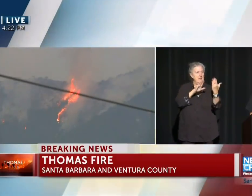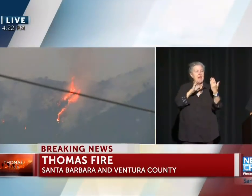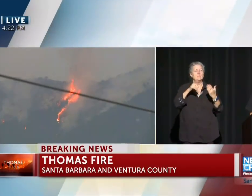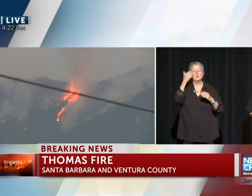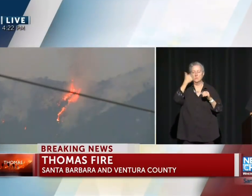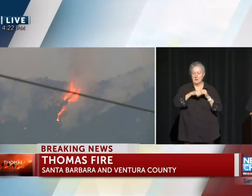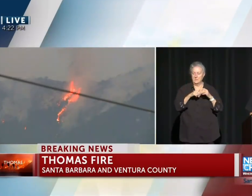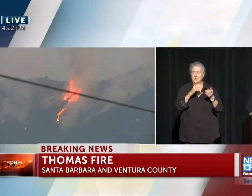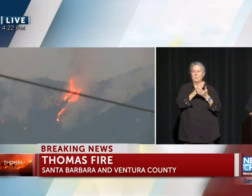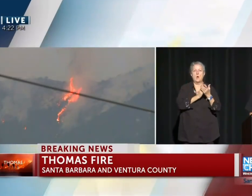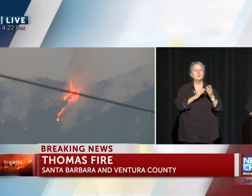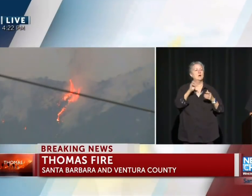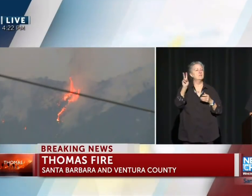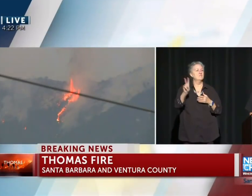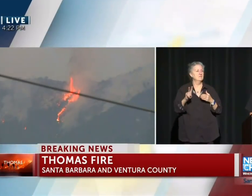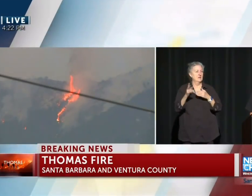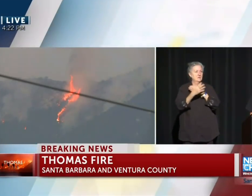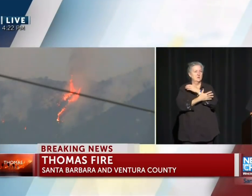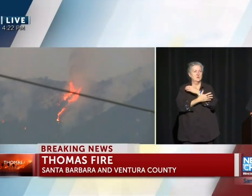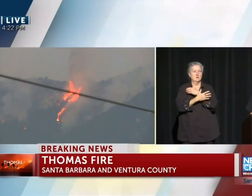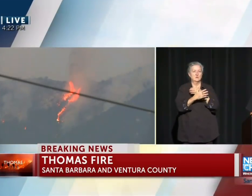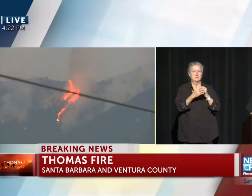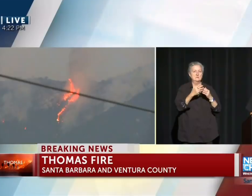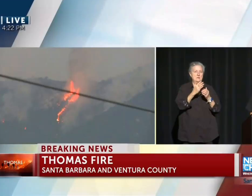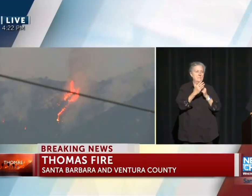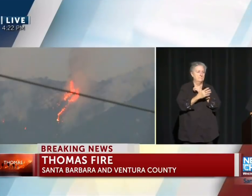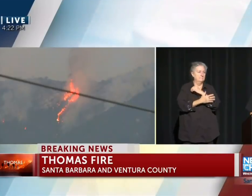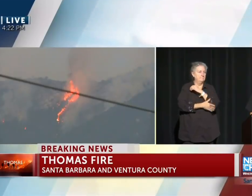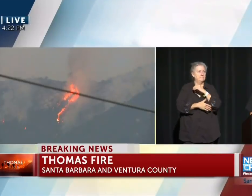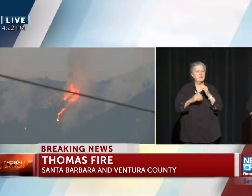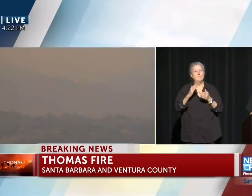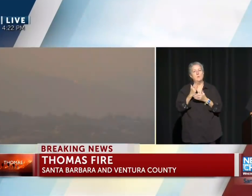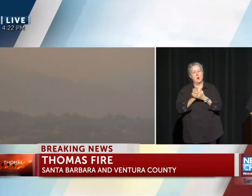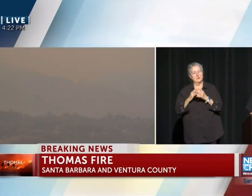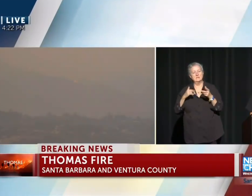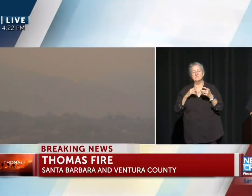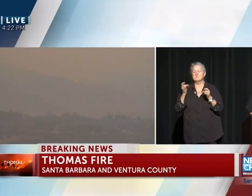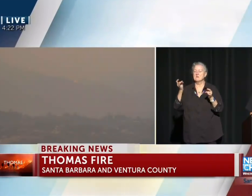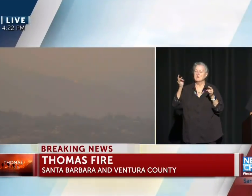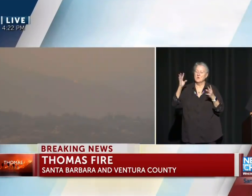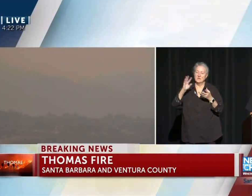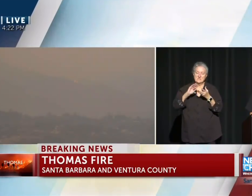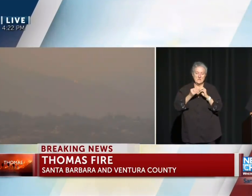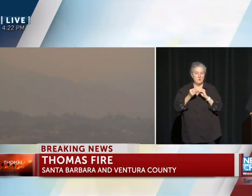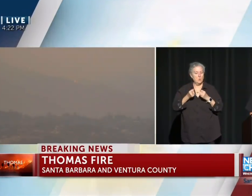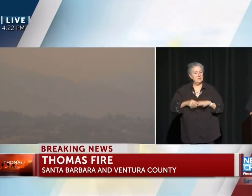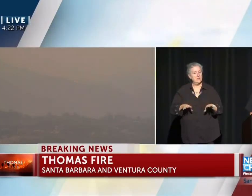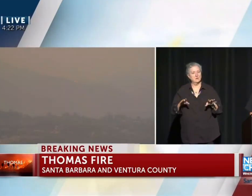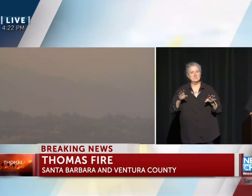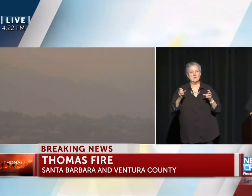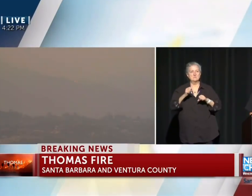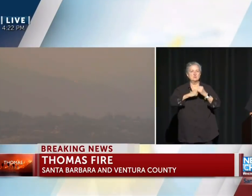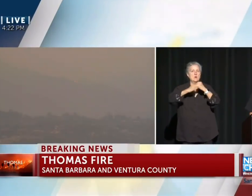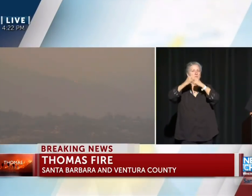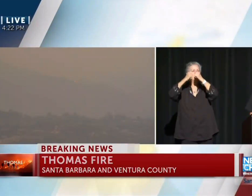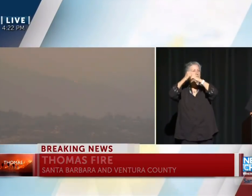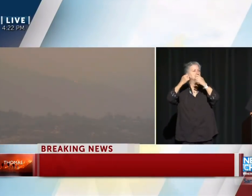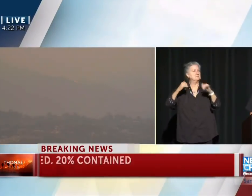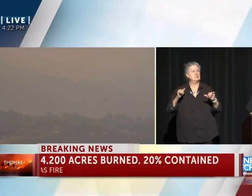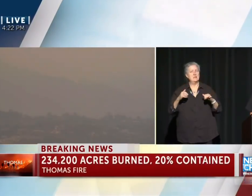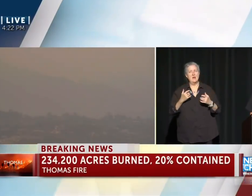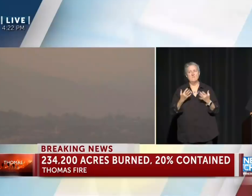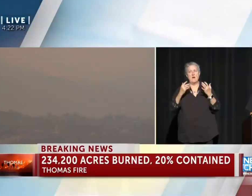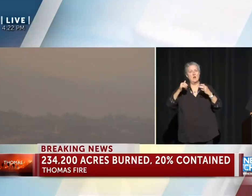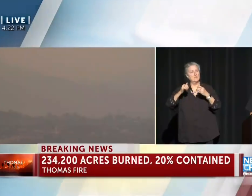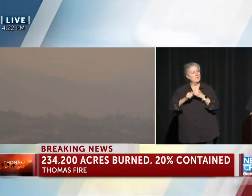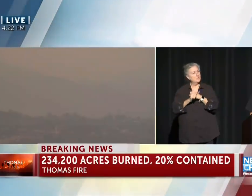Ventura side. Just a tragic loss to the number of structures and that we lost in Ventura City, Ventura County, and we still have fire